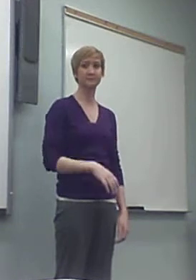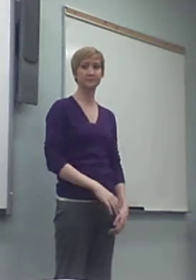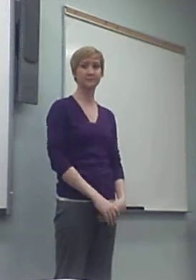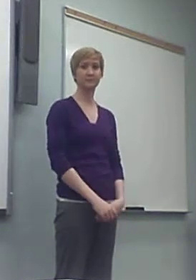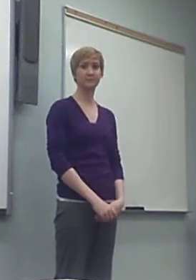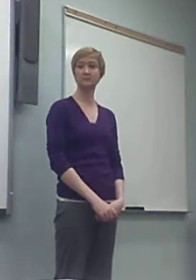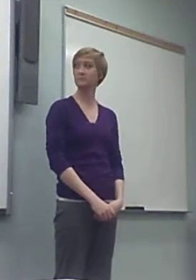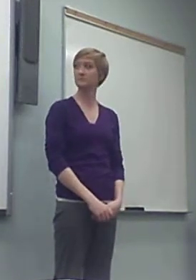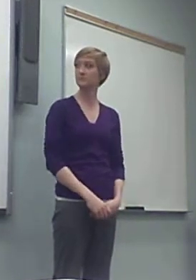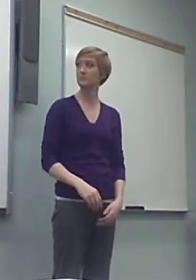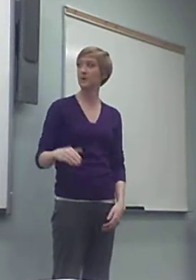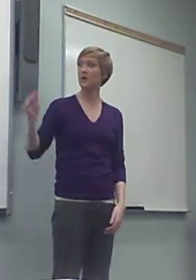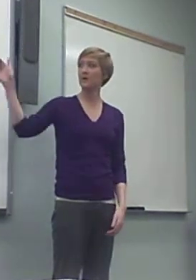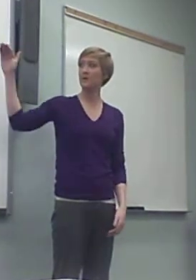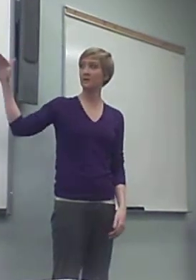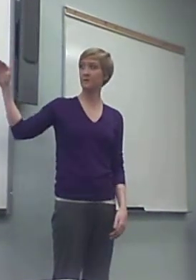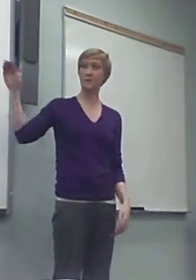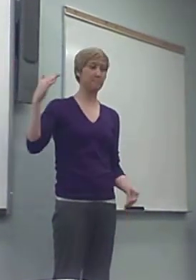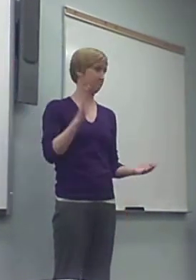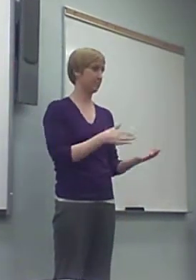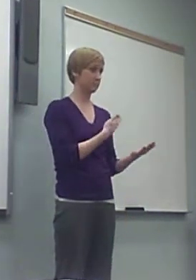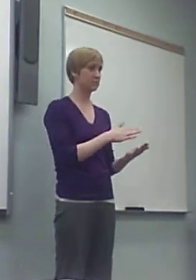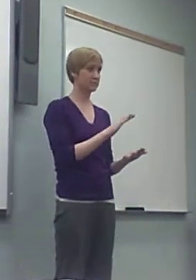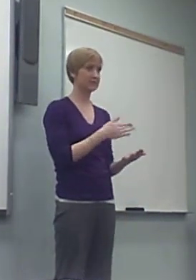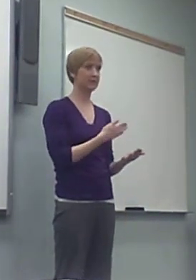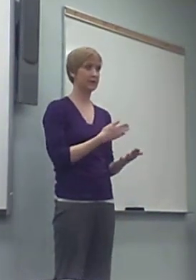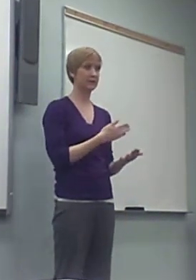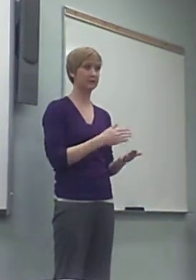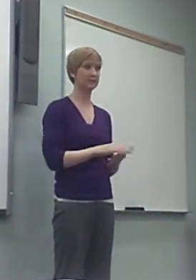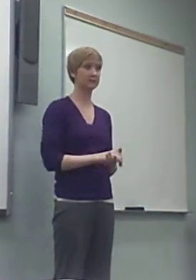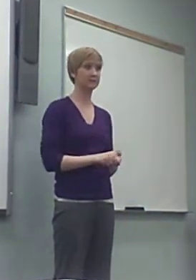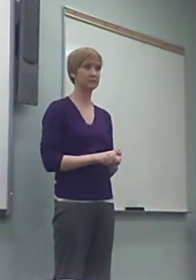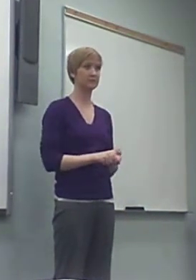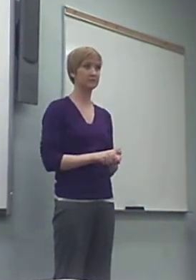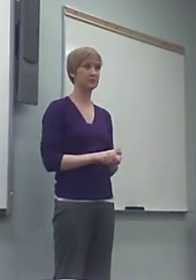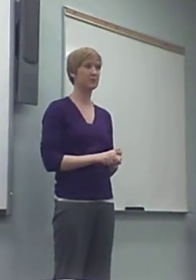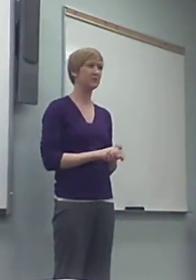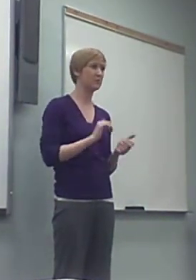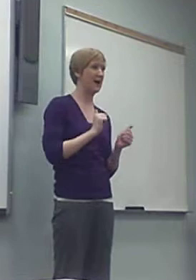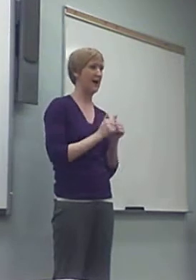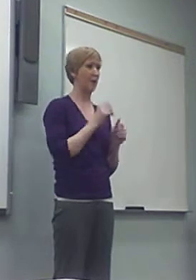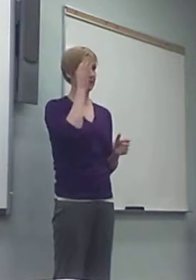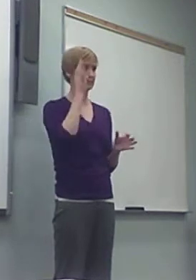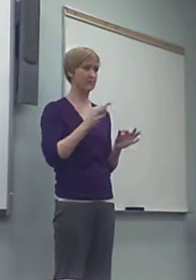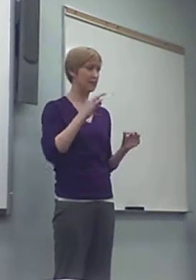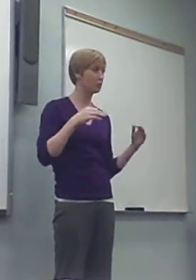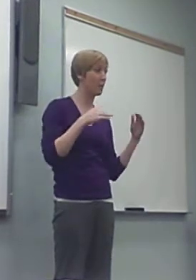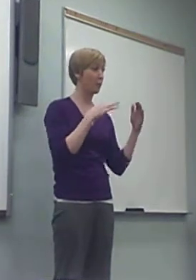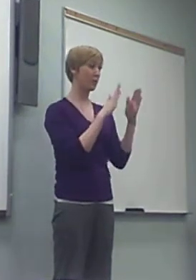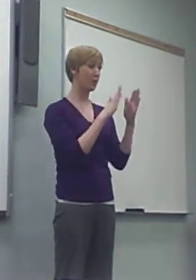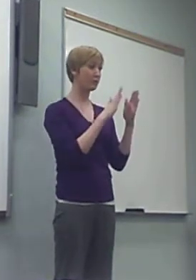This is how I think. And then what I tend to do is, depending on how I approach my work and what kind of interpretation I do, sometimes I'll have the